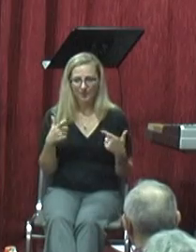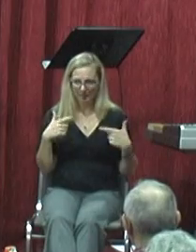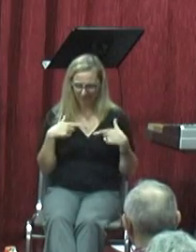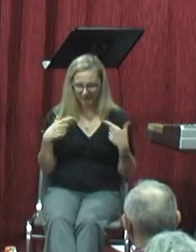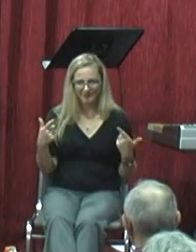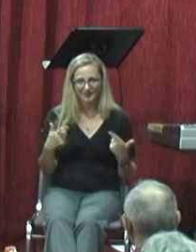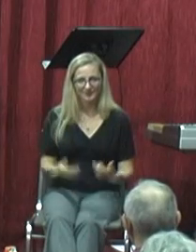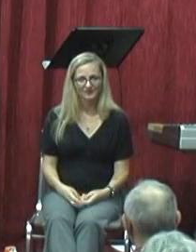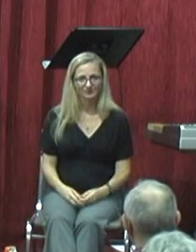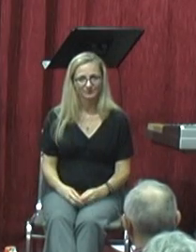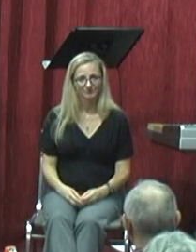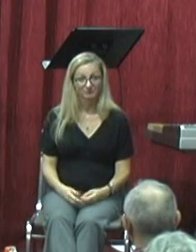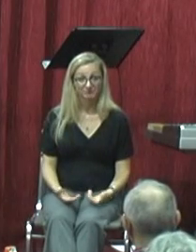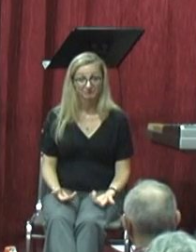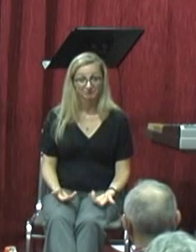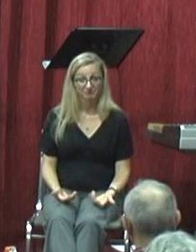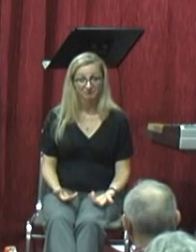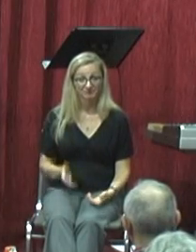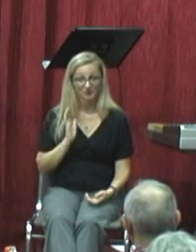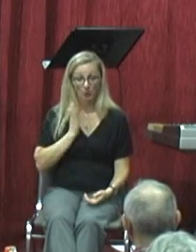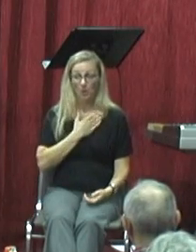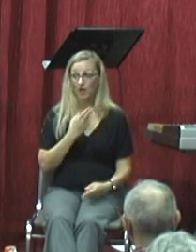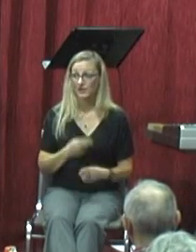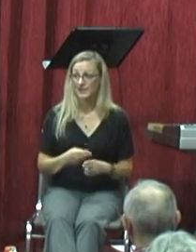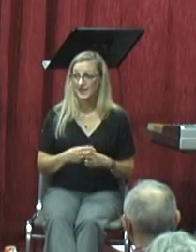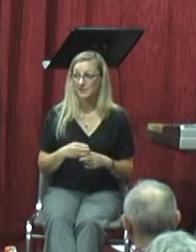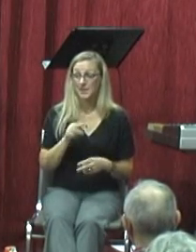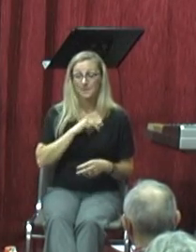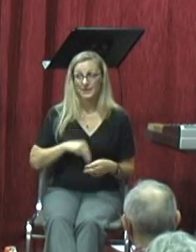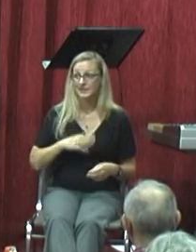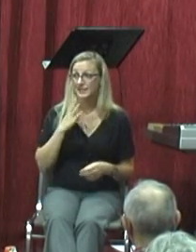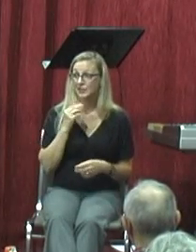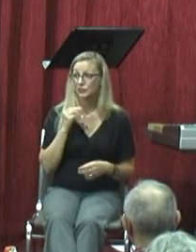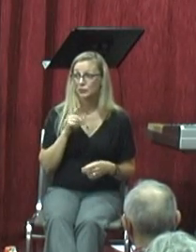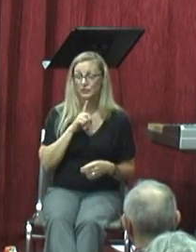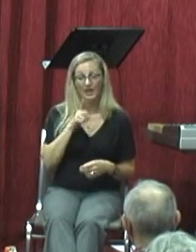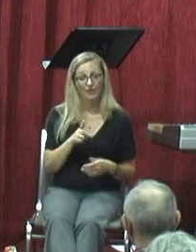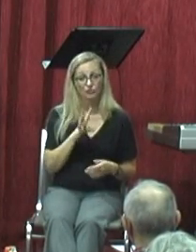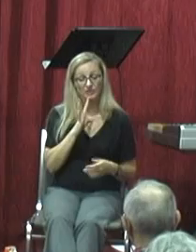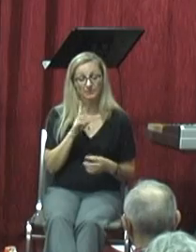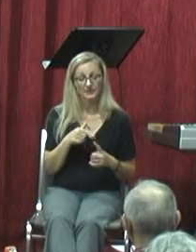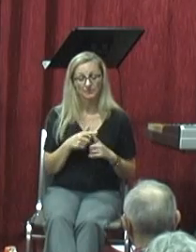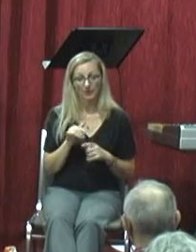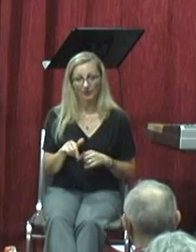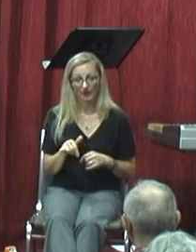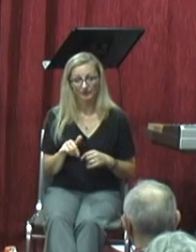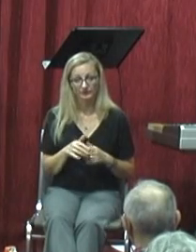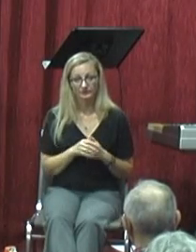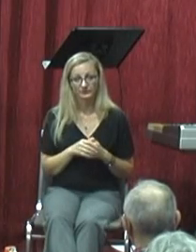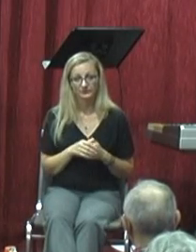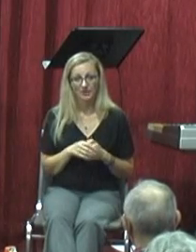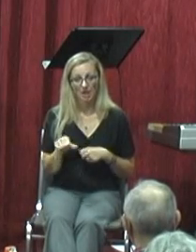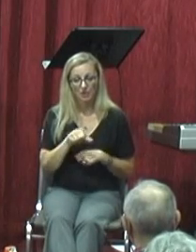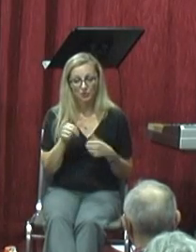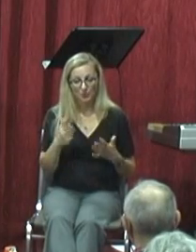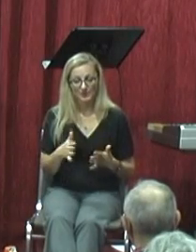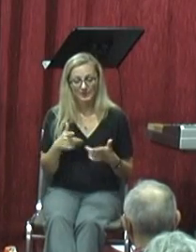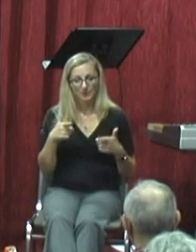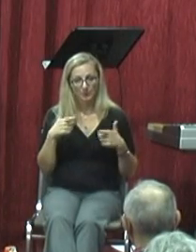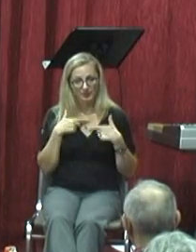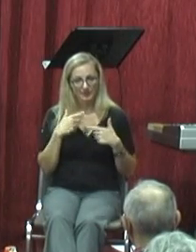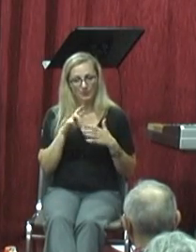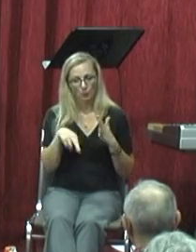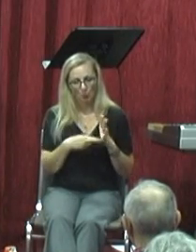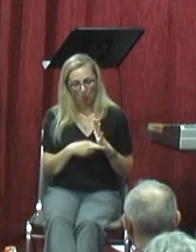priests. So our name, Messianic Jews, actually speaks of that anointed priestly